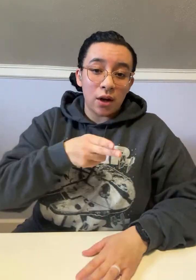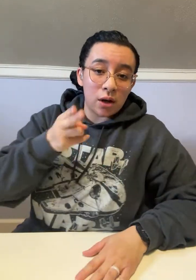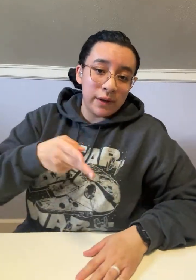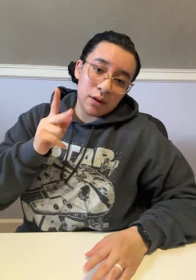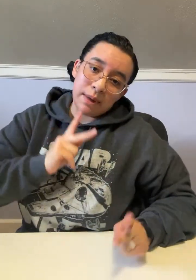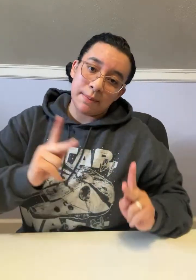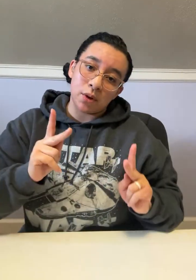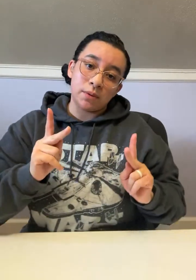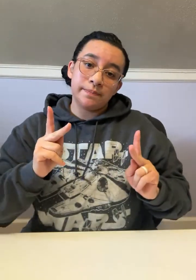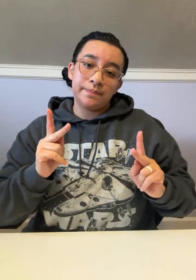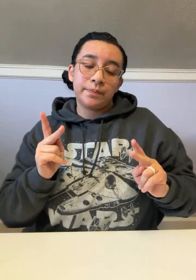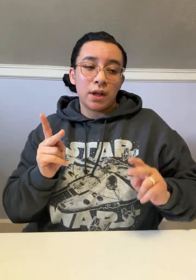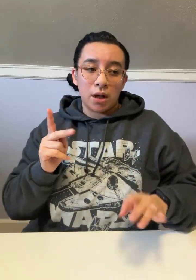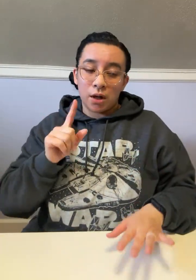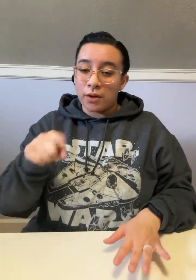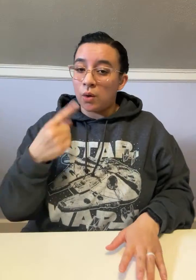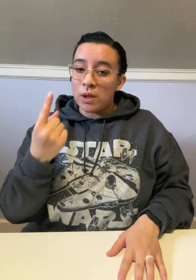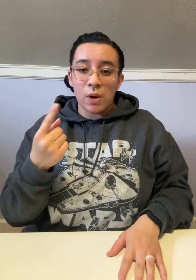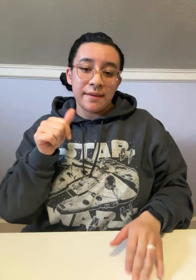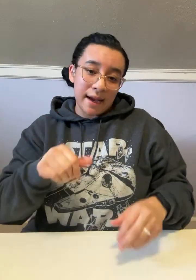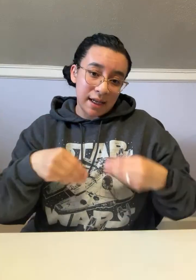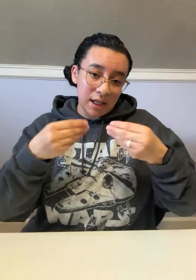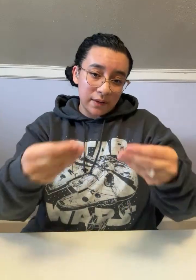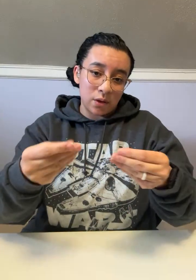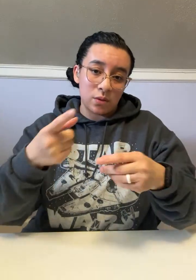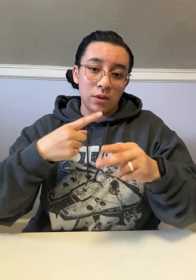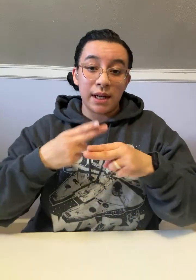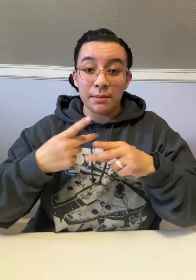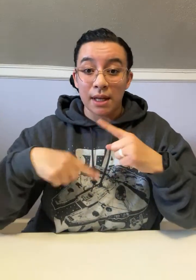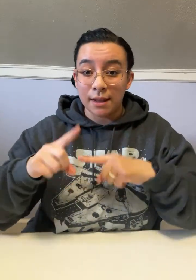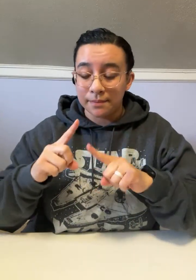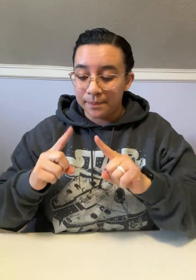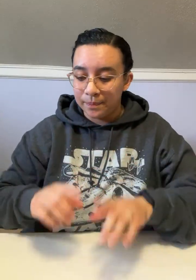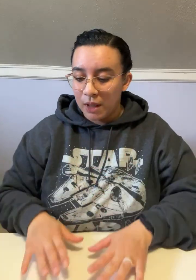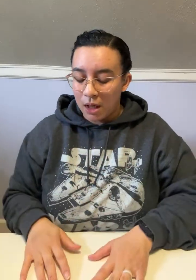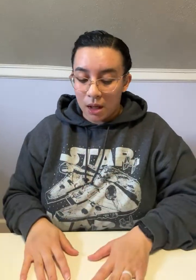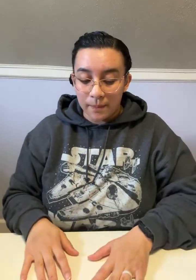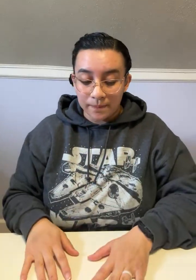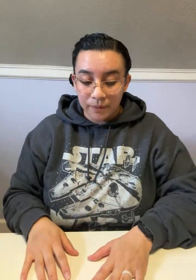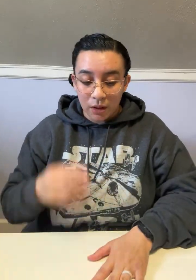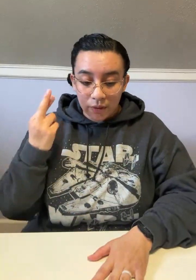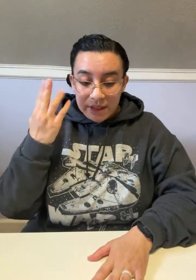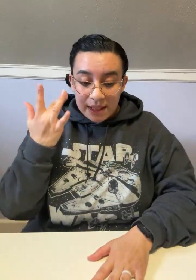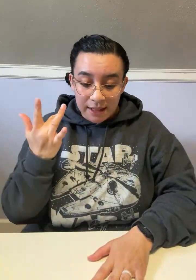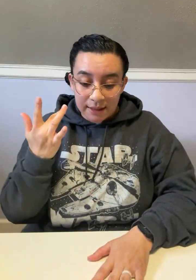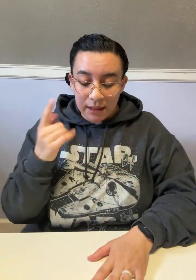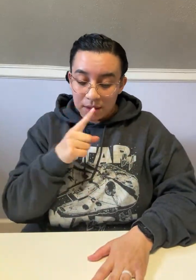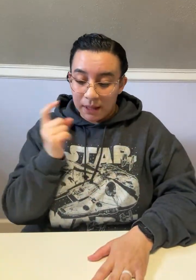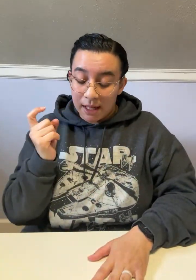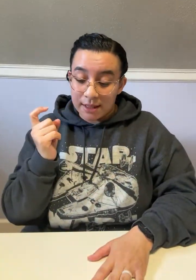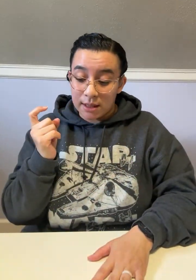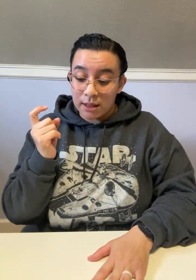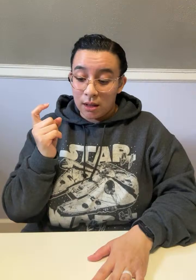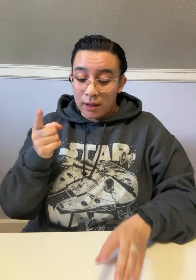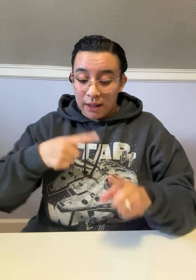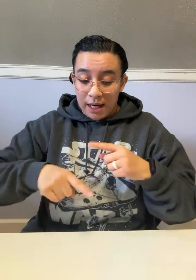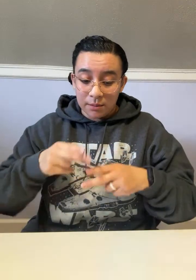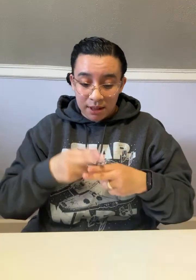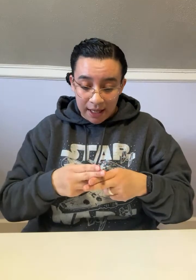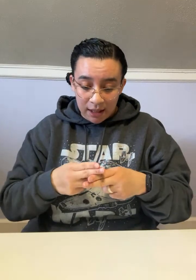of hearing people are the only one that can give you a name sign. The reason is because the name sign